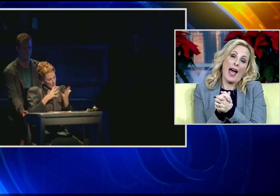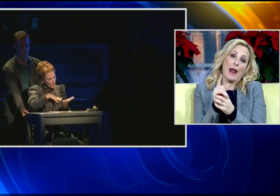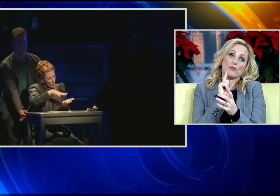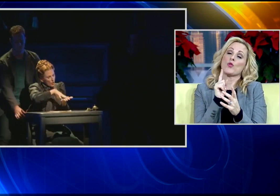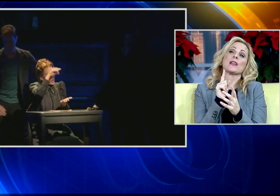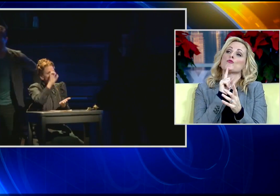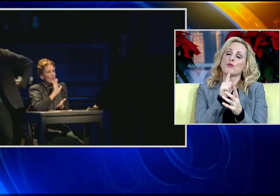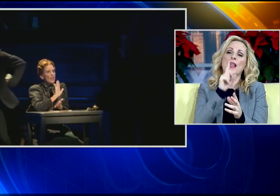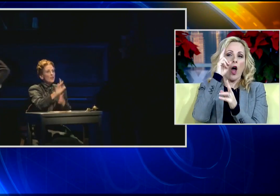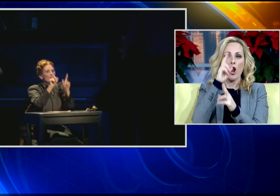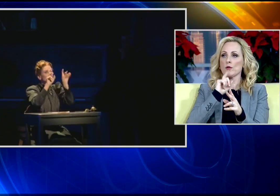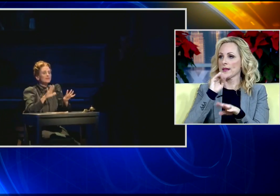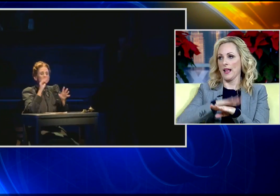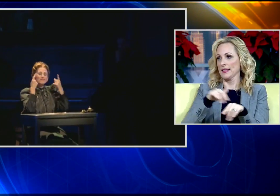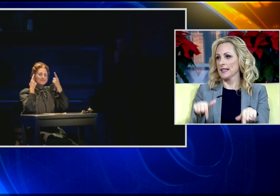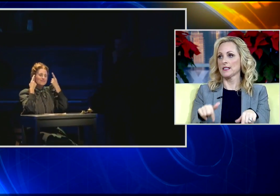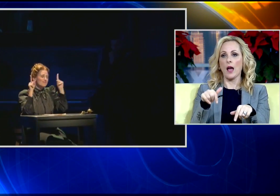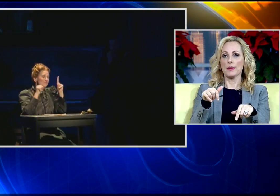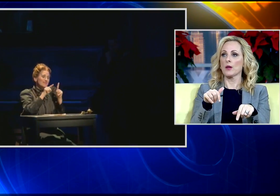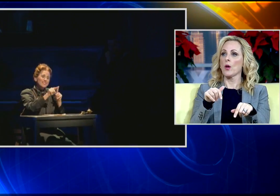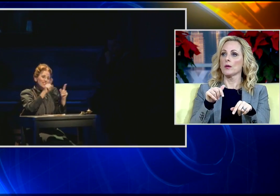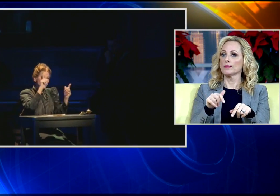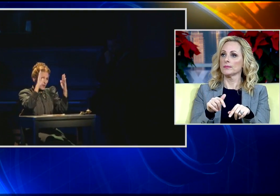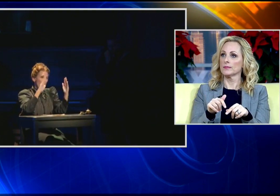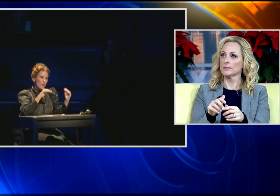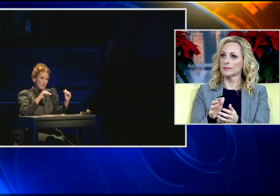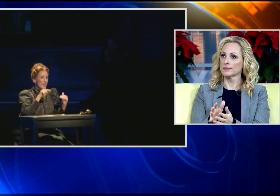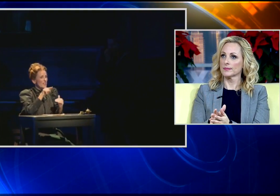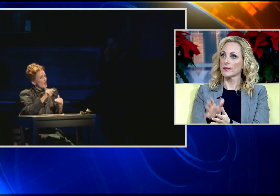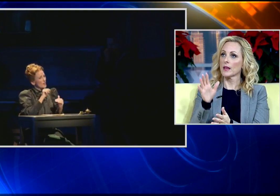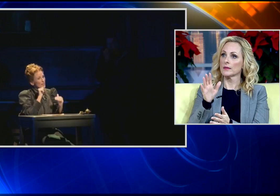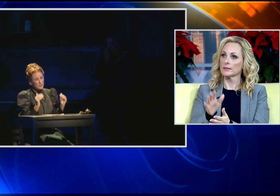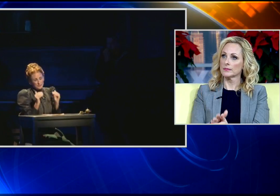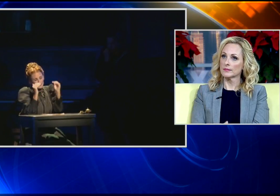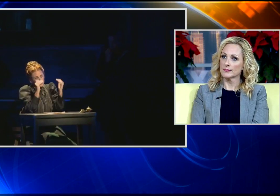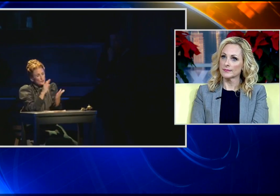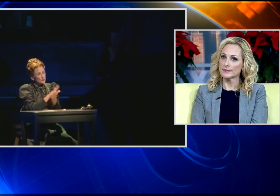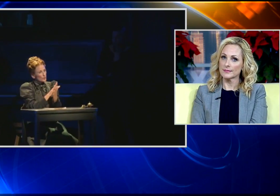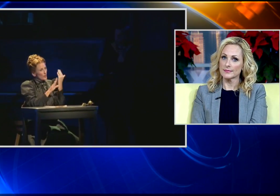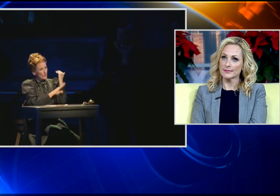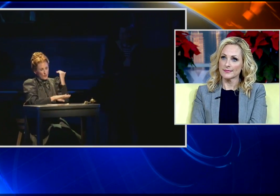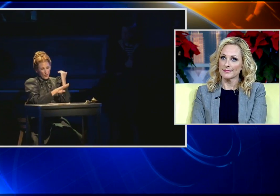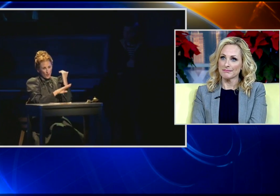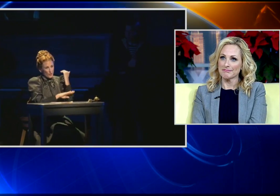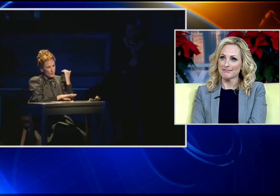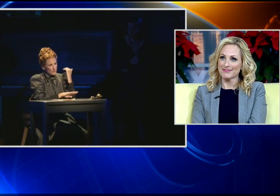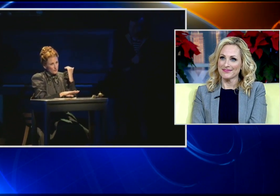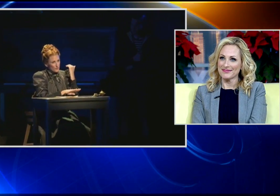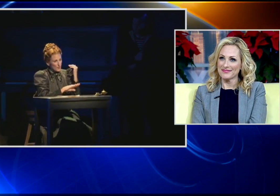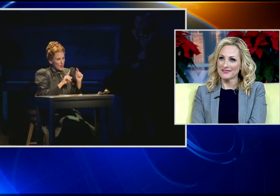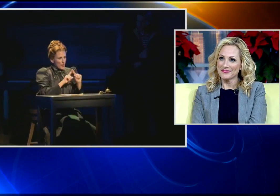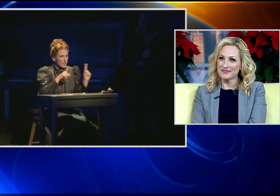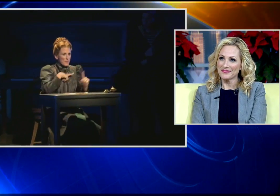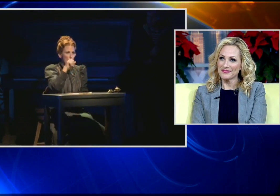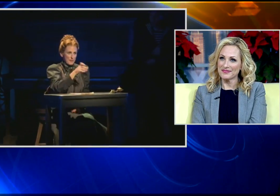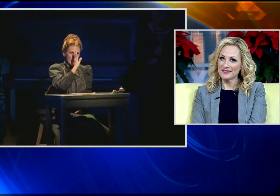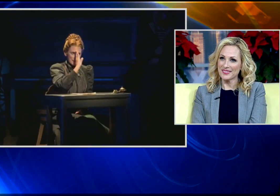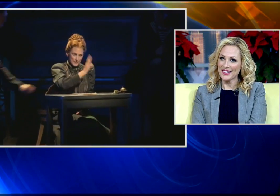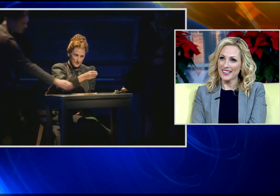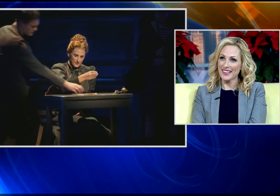The community is fantastic, and it's an honor to be here. It really is. Can we talk about how this all started? Back when you first got your start as an actor, I would